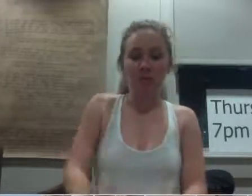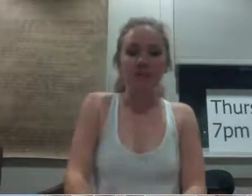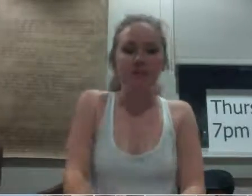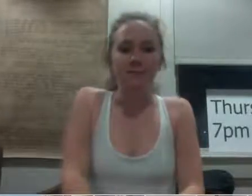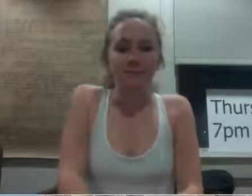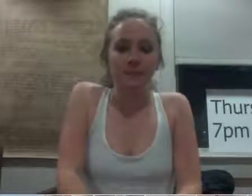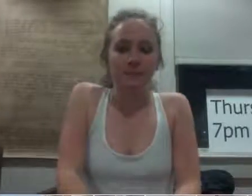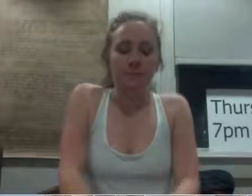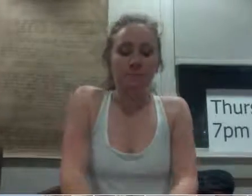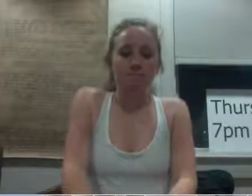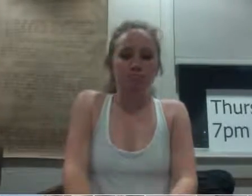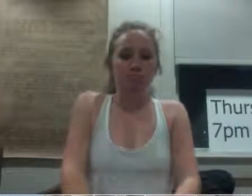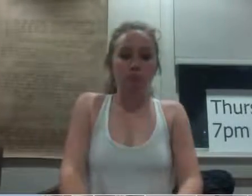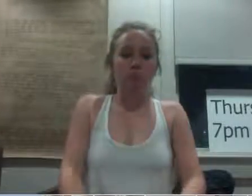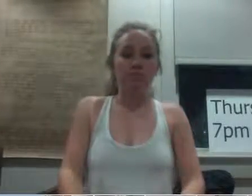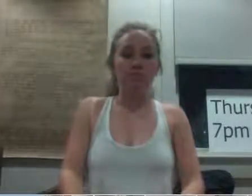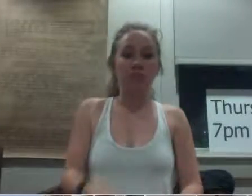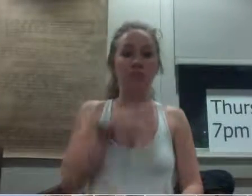Which is how we live.